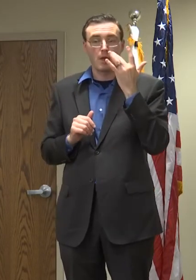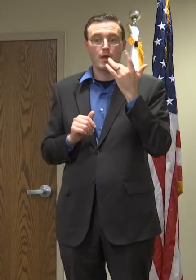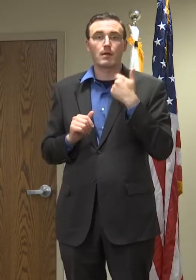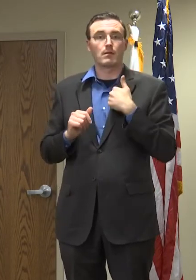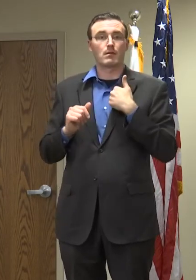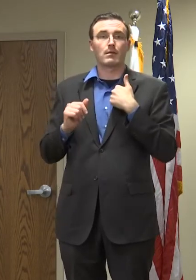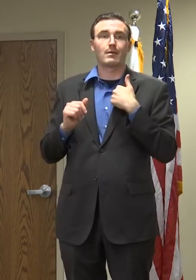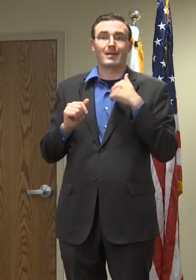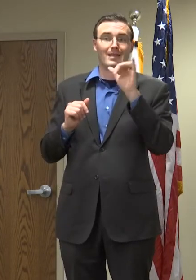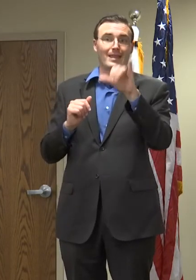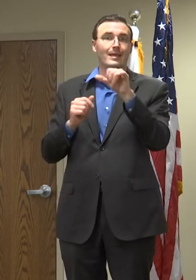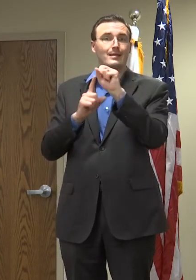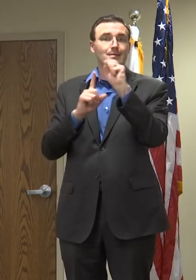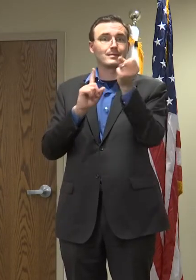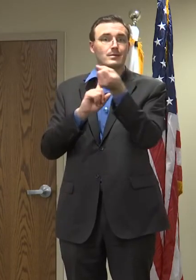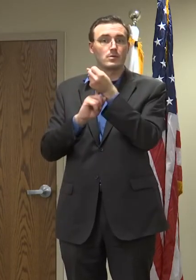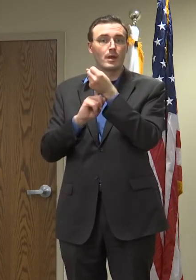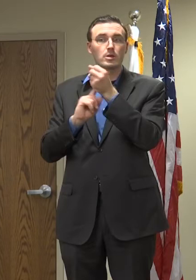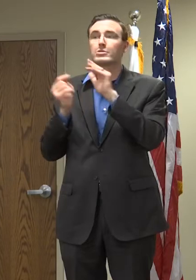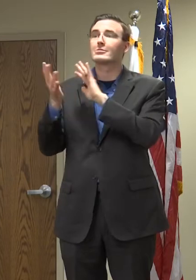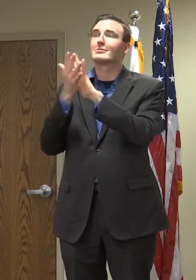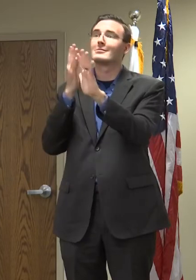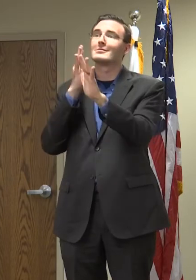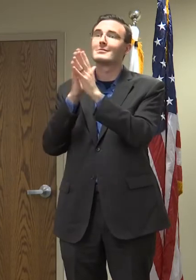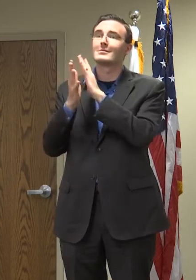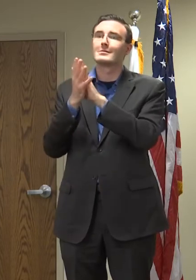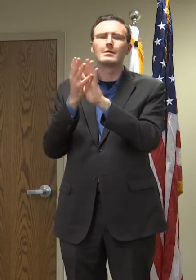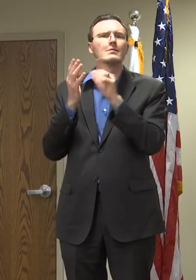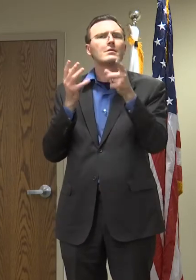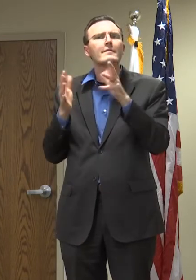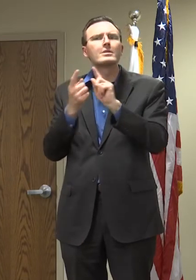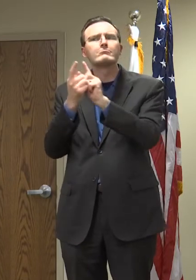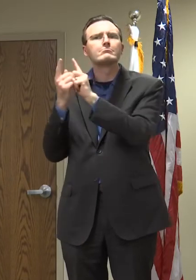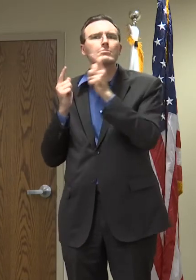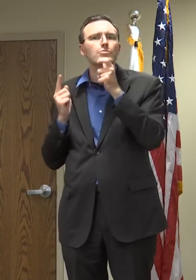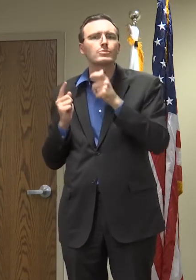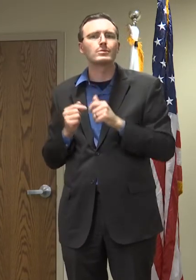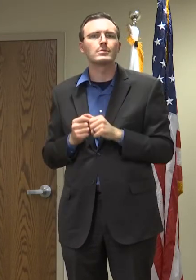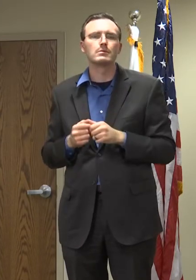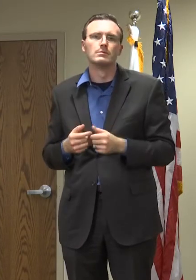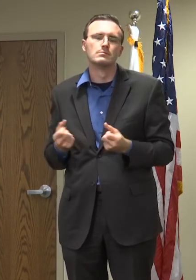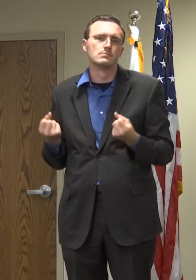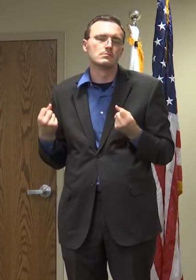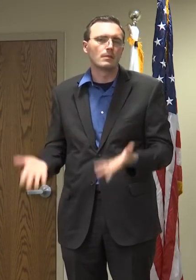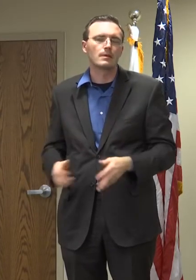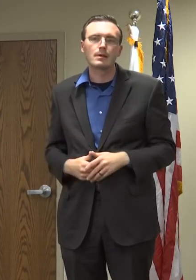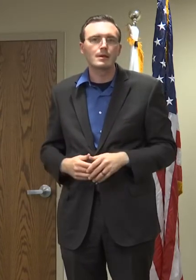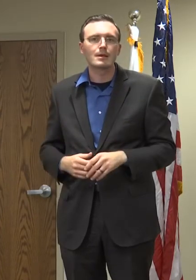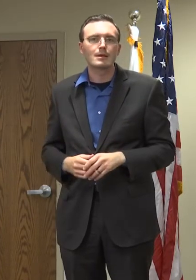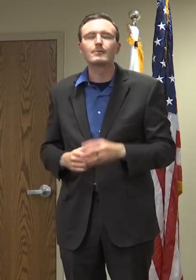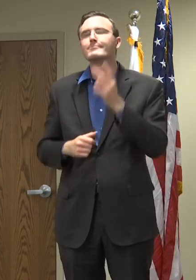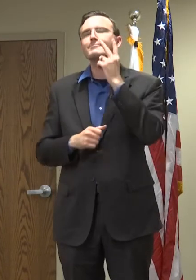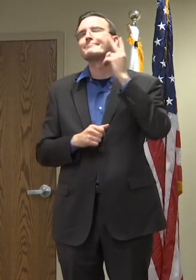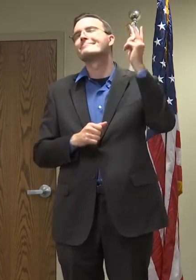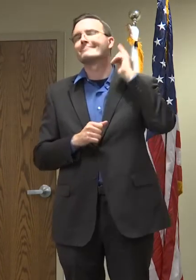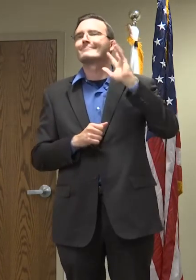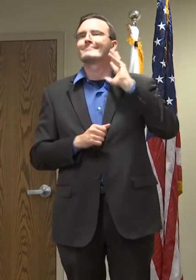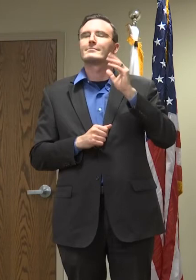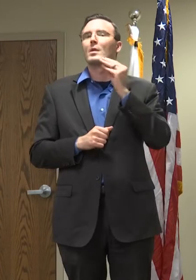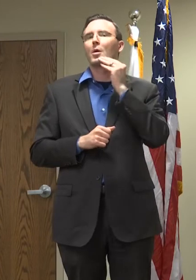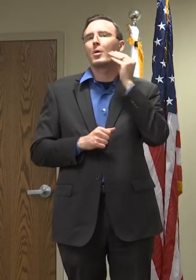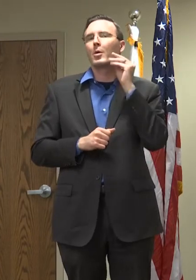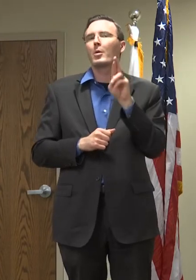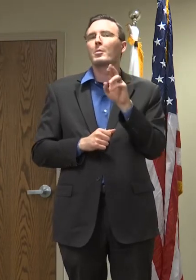very high in that kind of a situation. And for those of us who remember the old days of homeroom, we might be staying in our classroom and our